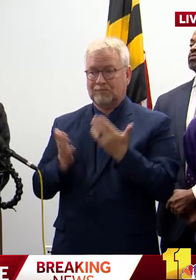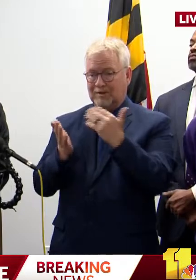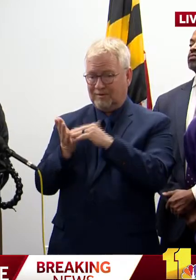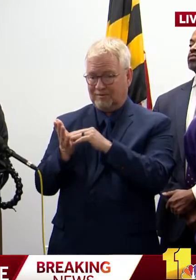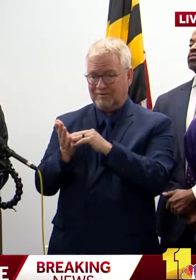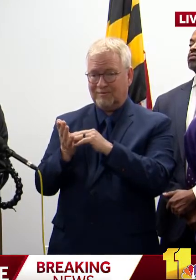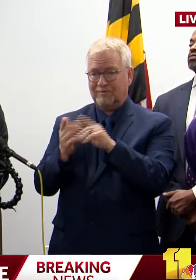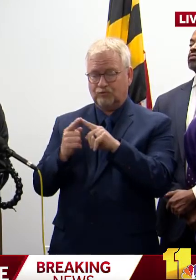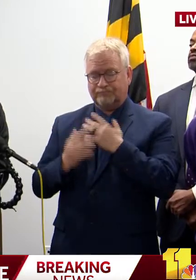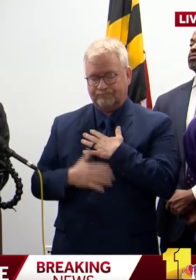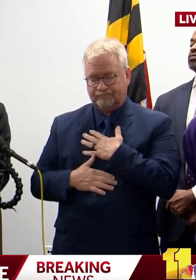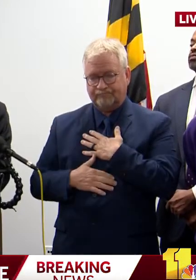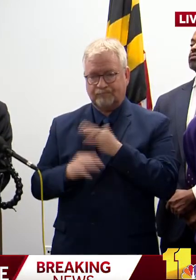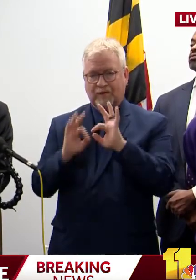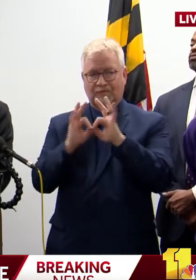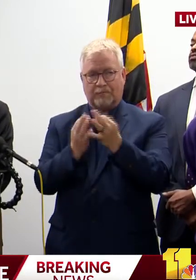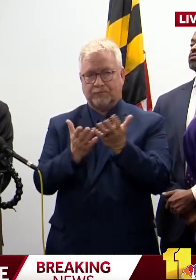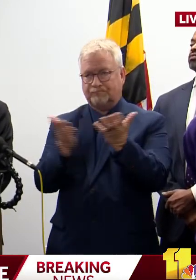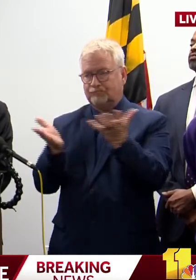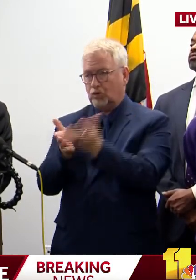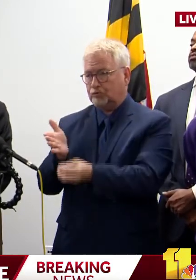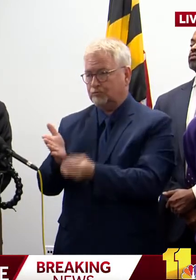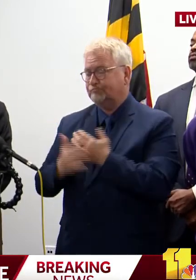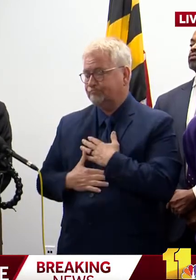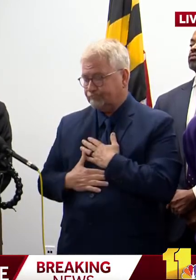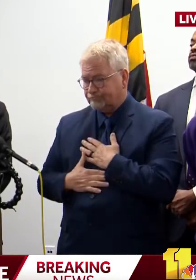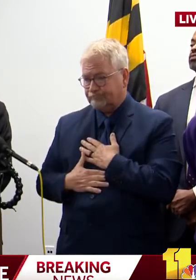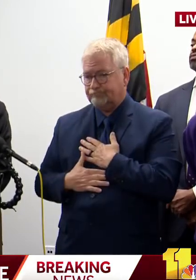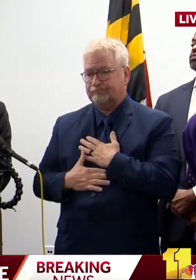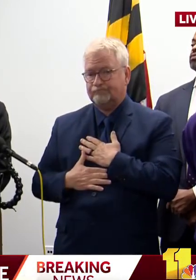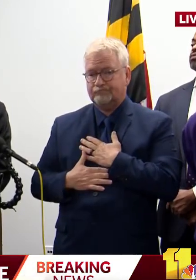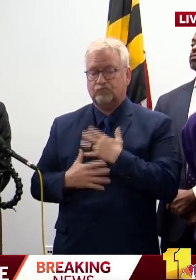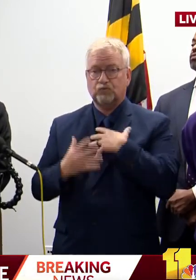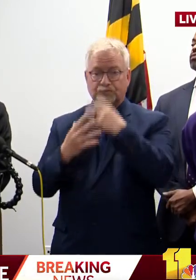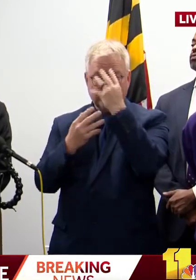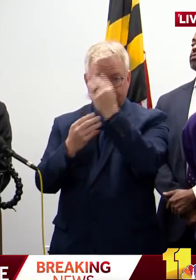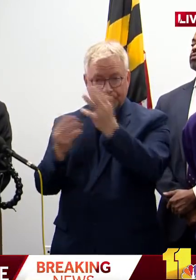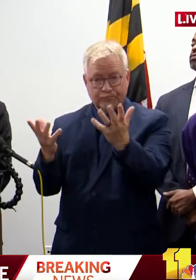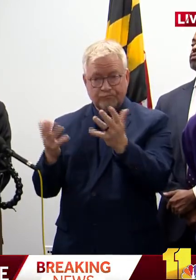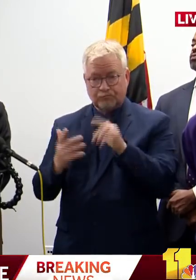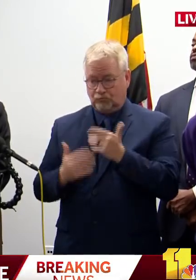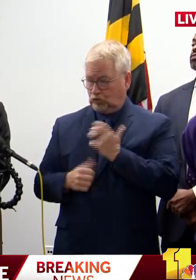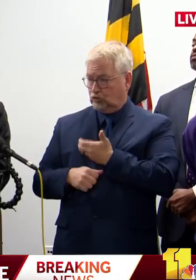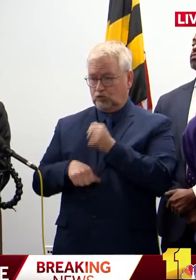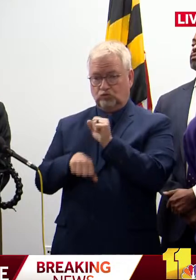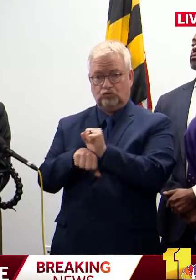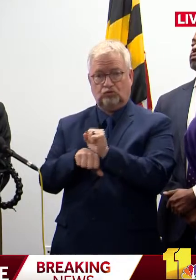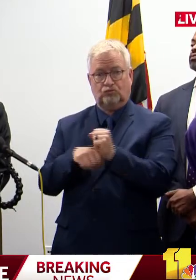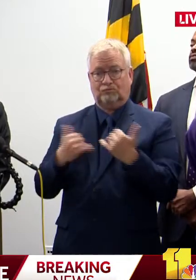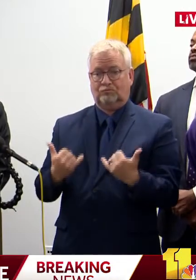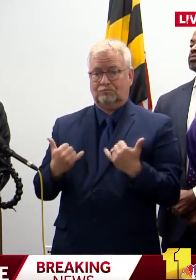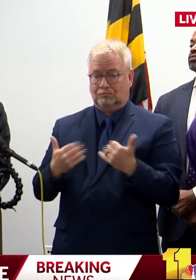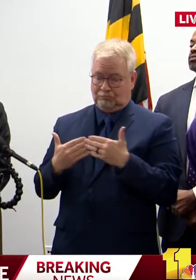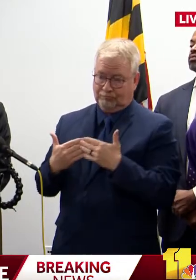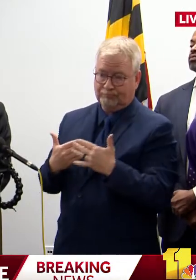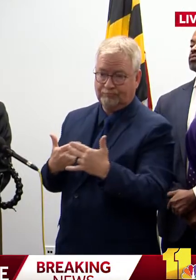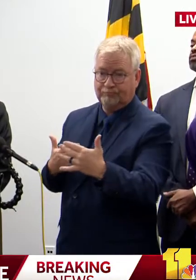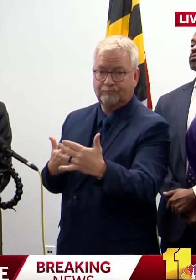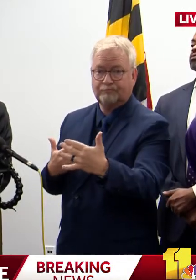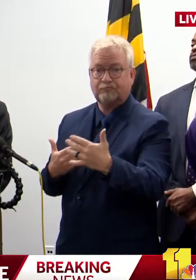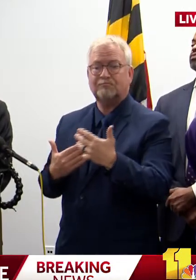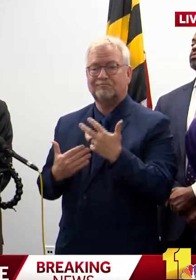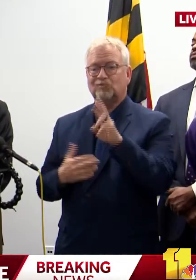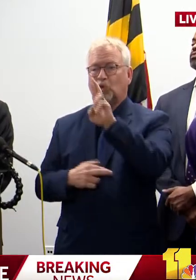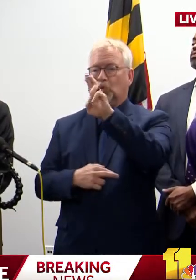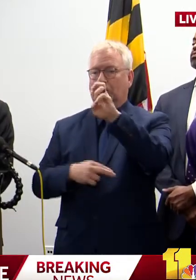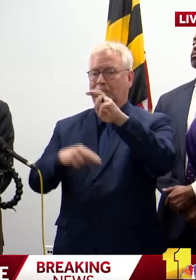individuals on one of our facilities. I did want to update you on the efforts that we're doing to move forward with the